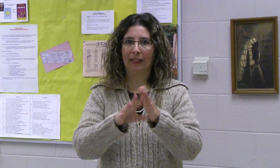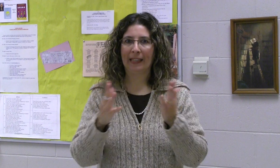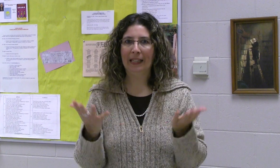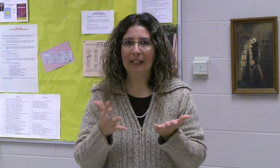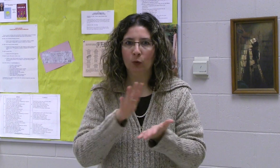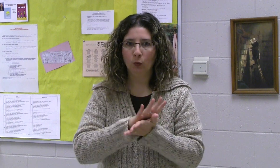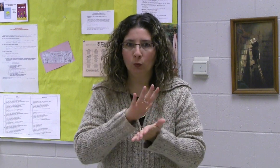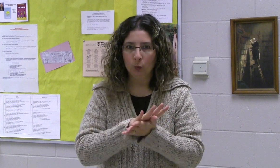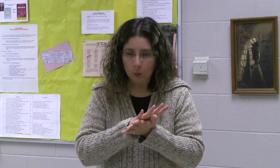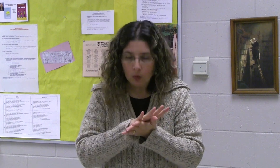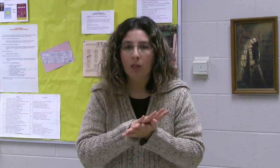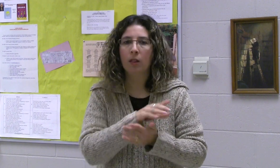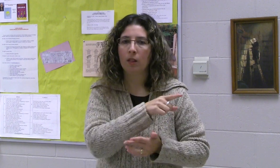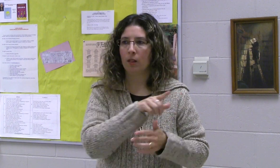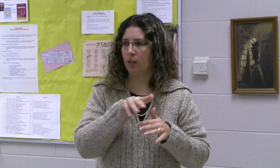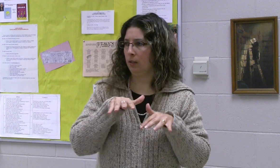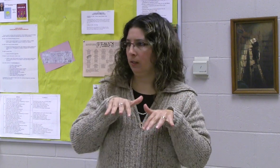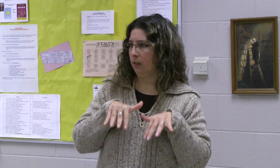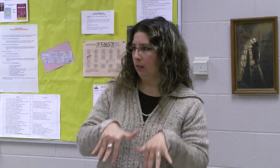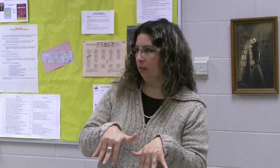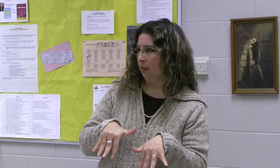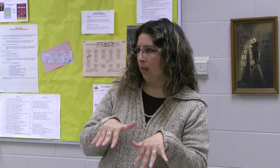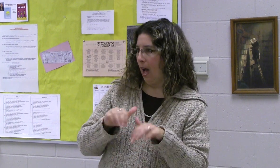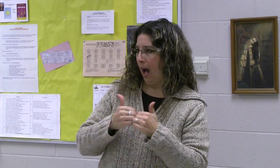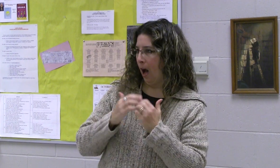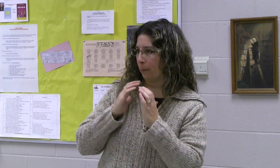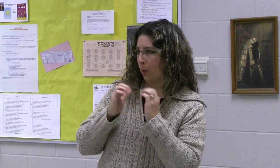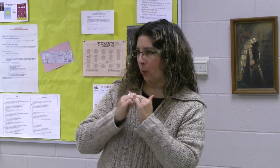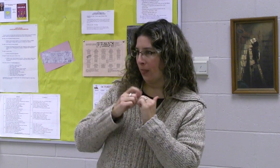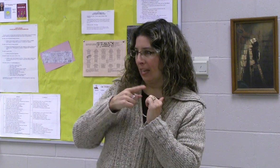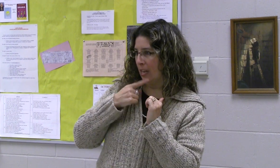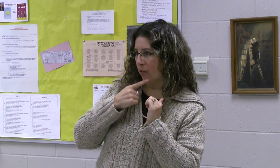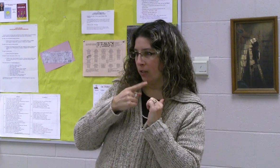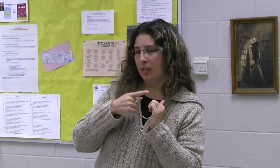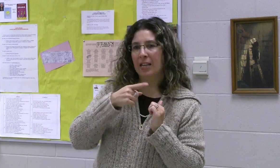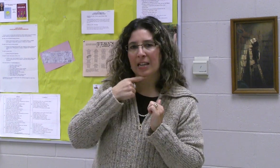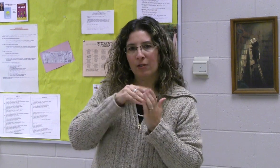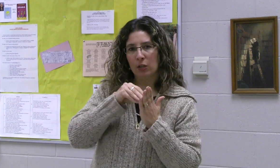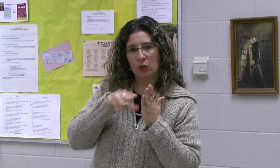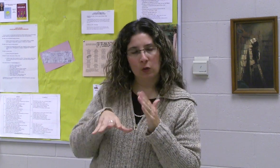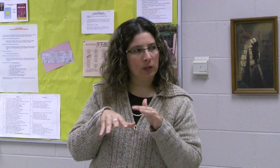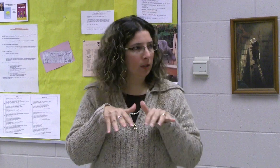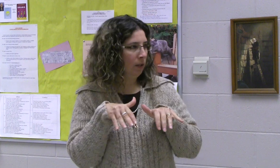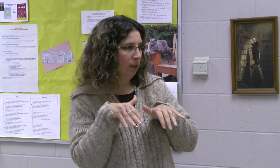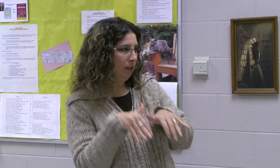Well, the students, um, the deaf students from from Governor Baxter were just mainstream last year.